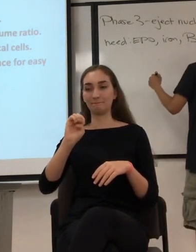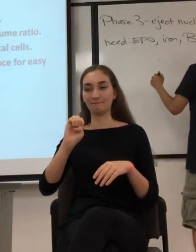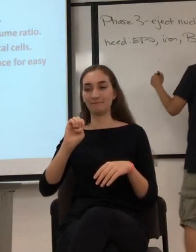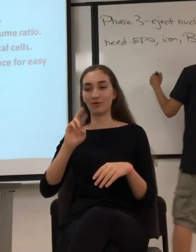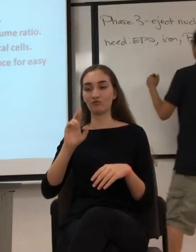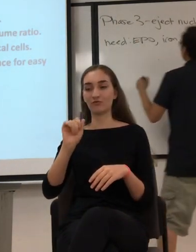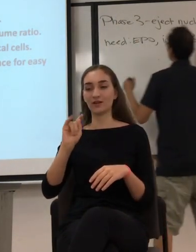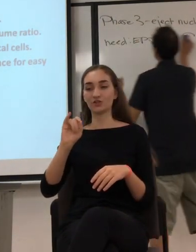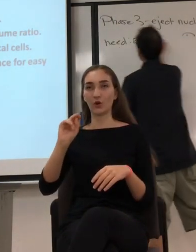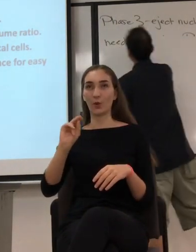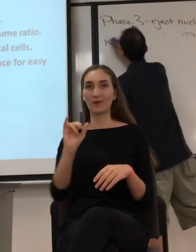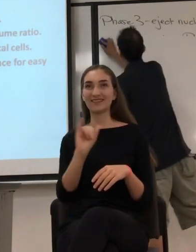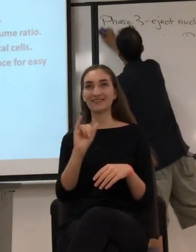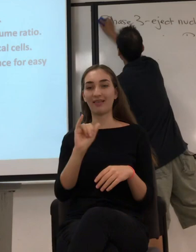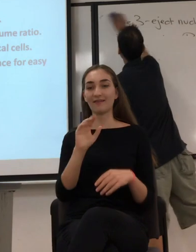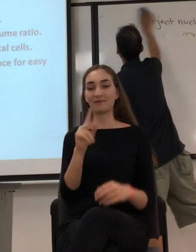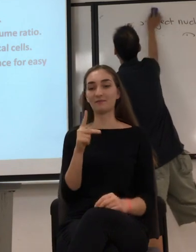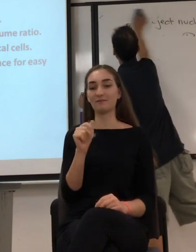this.